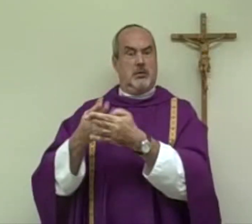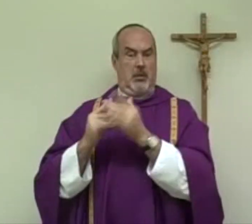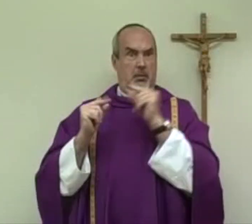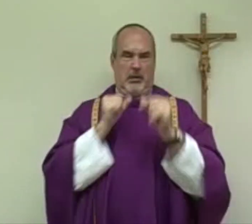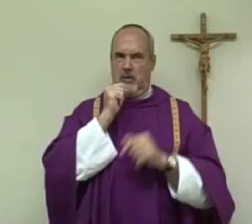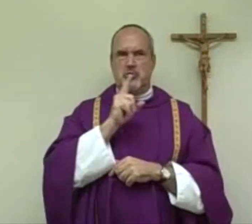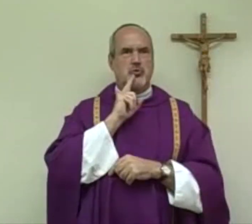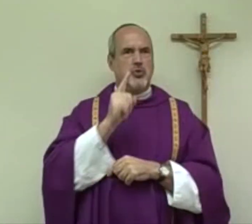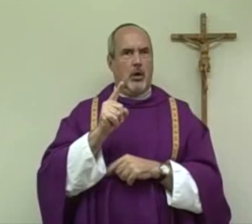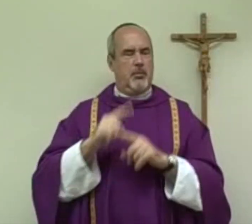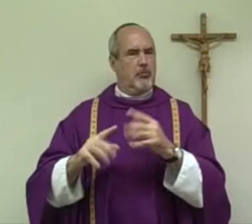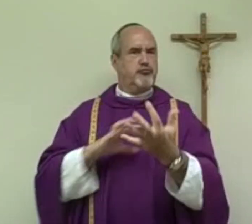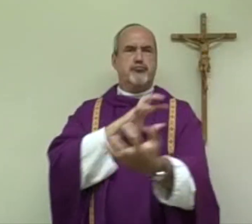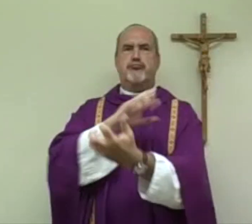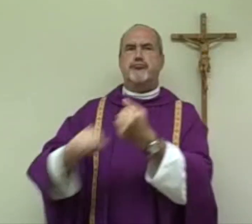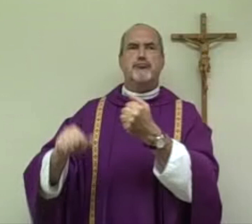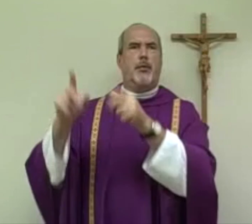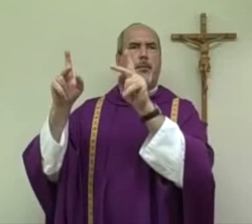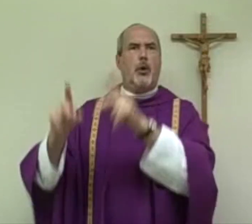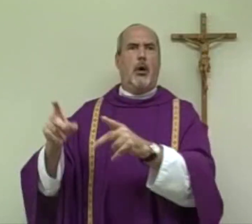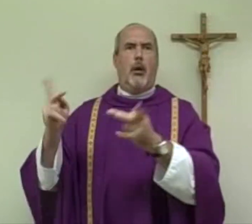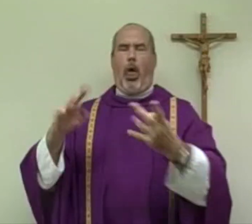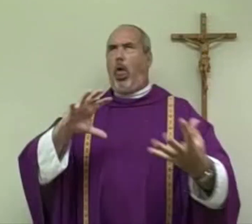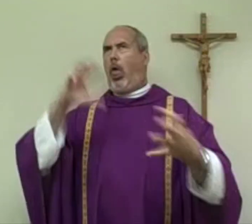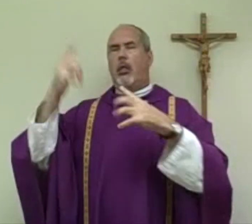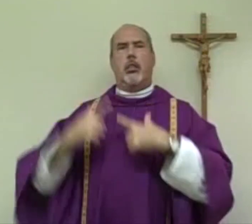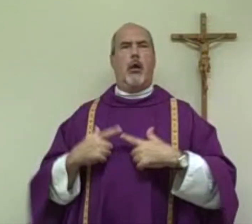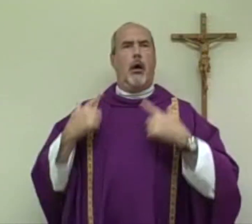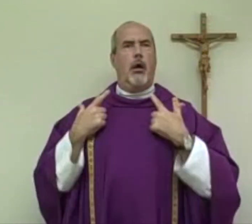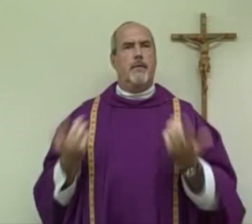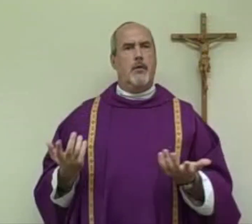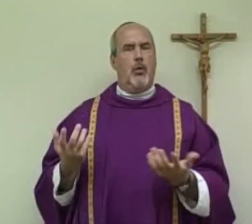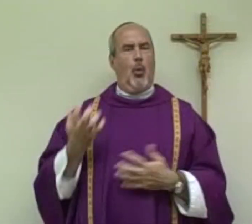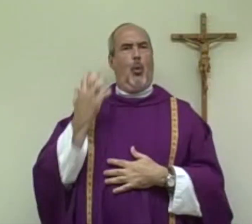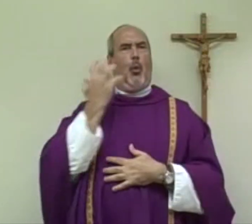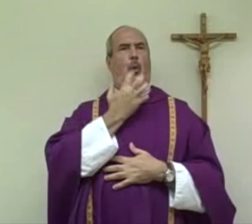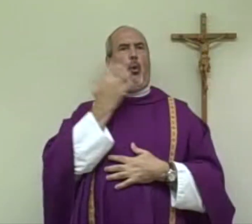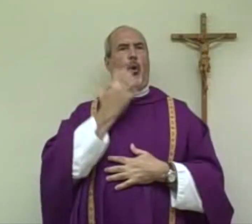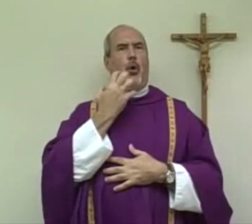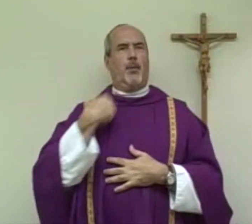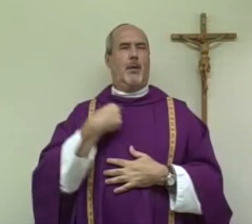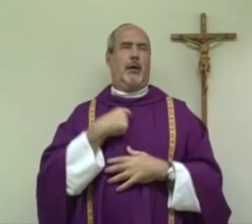damage a person's reputation. It can damage that person's entire life.